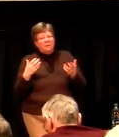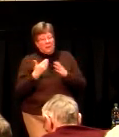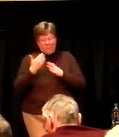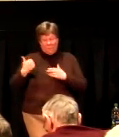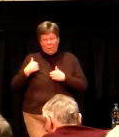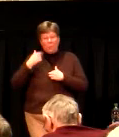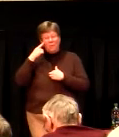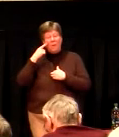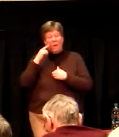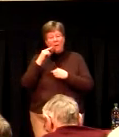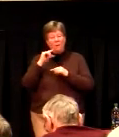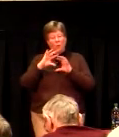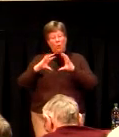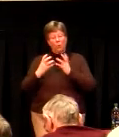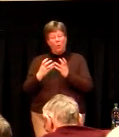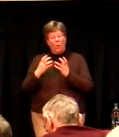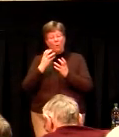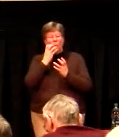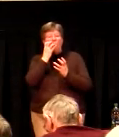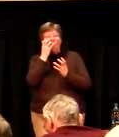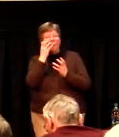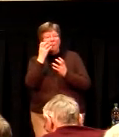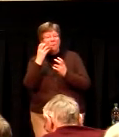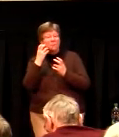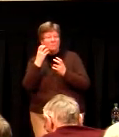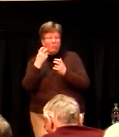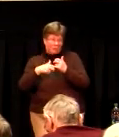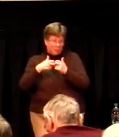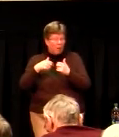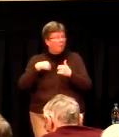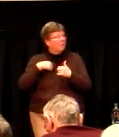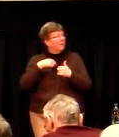Before we thought global warming was a problem, the Russians wanted to